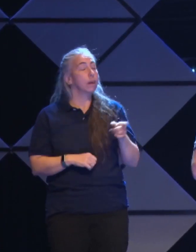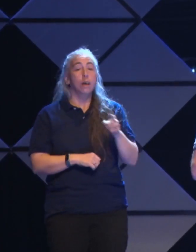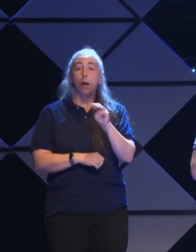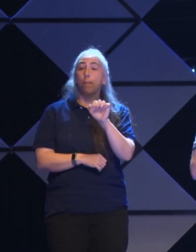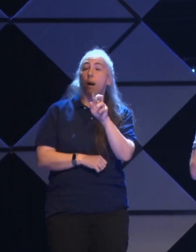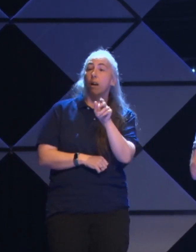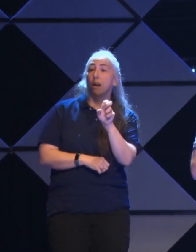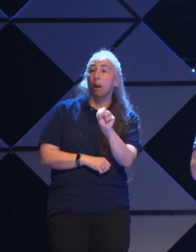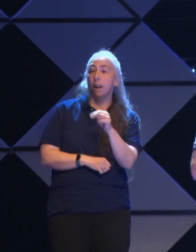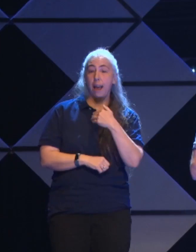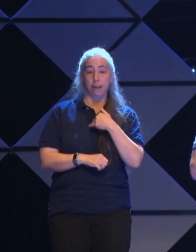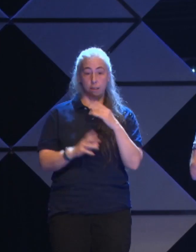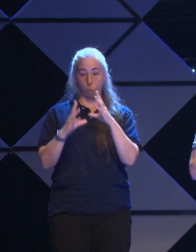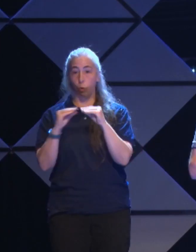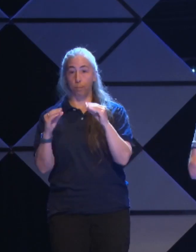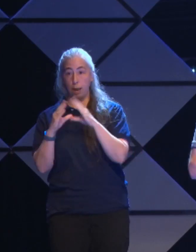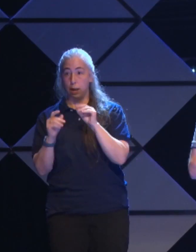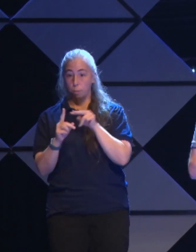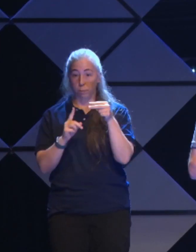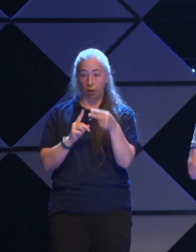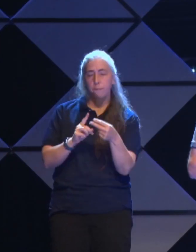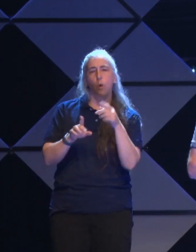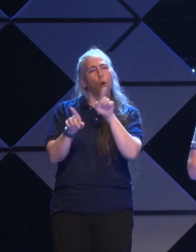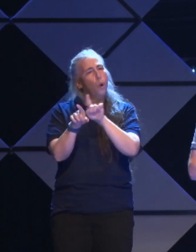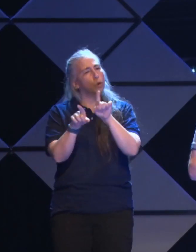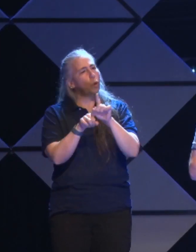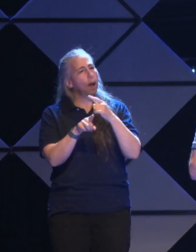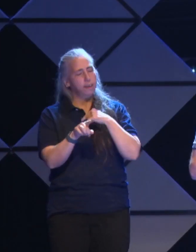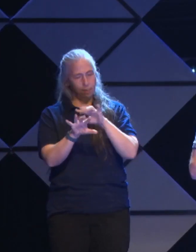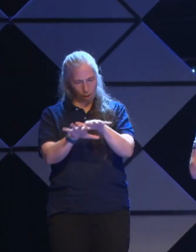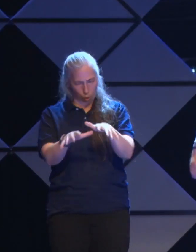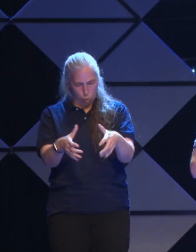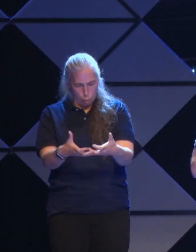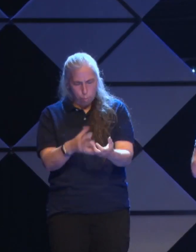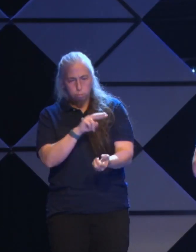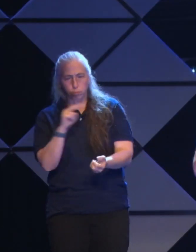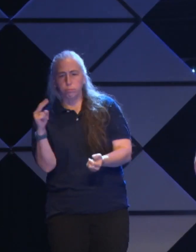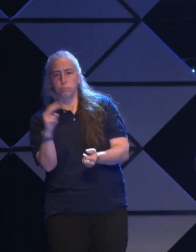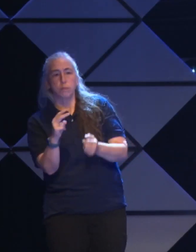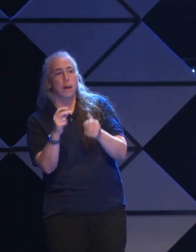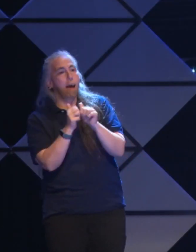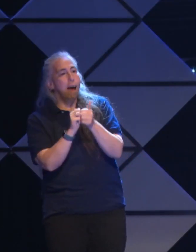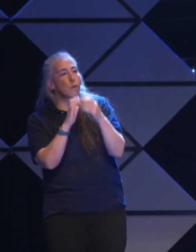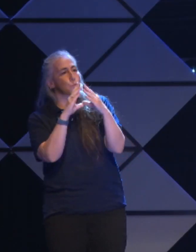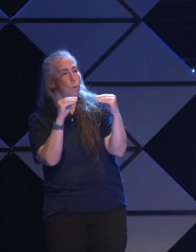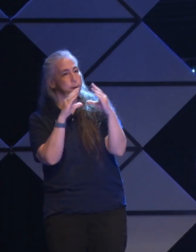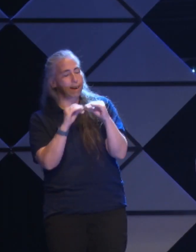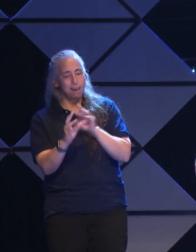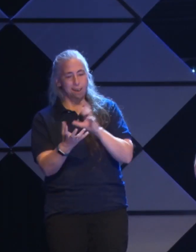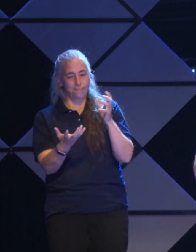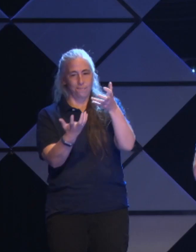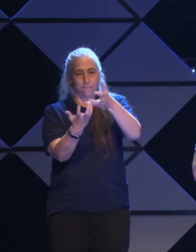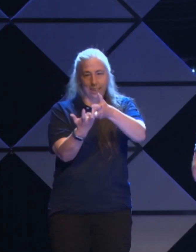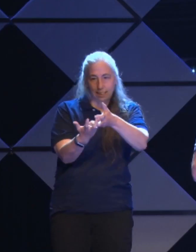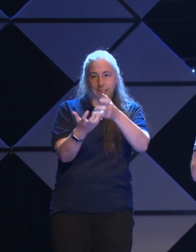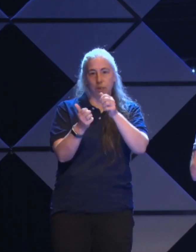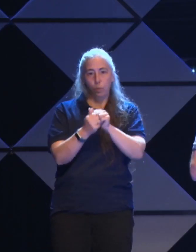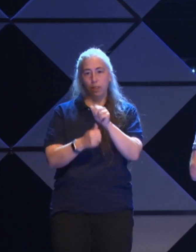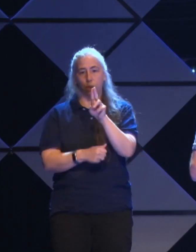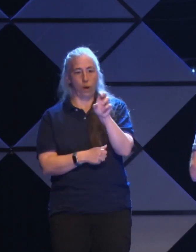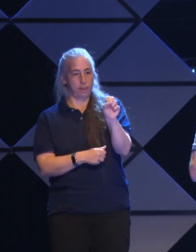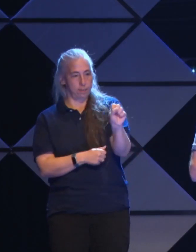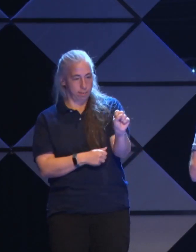perspective, but you have a global perspective of the role Romania plays and the relationship between our country and that